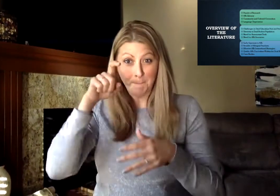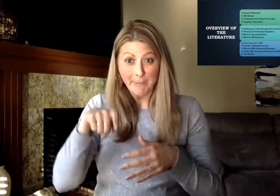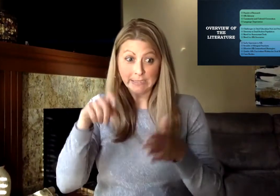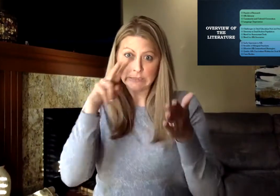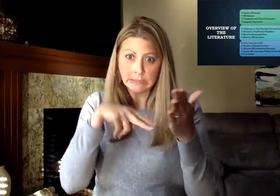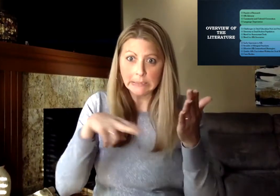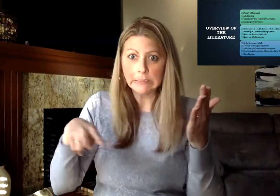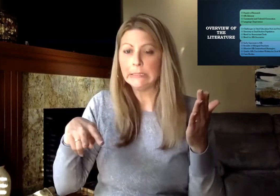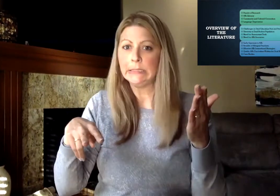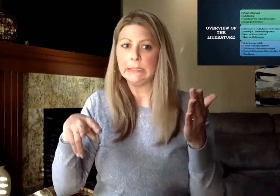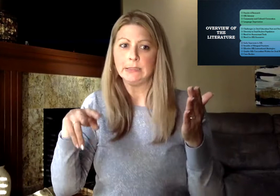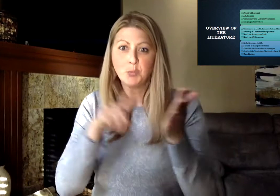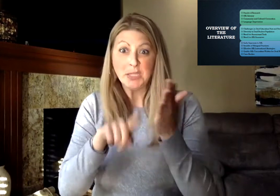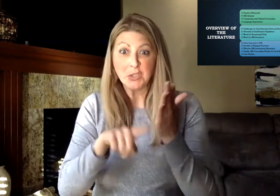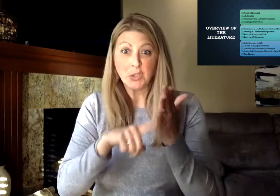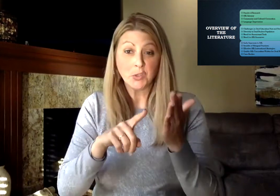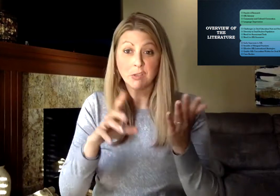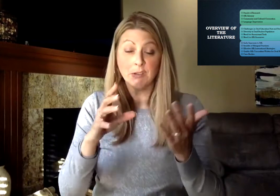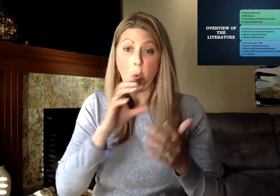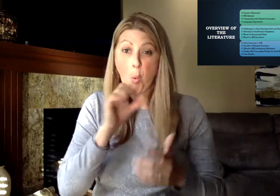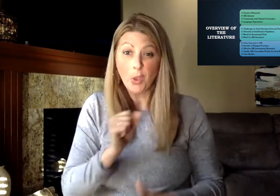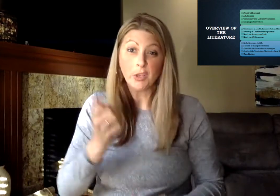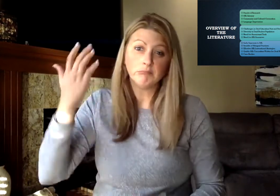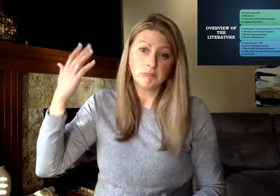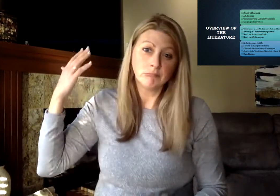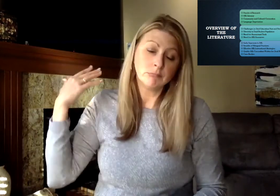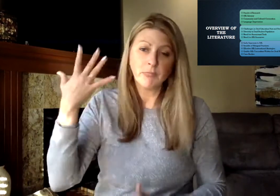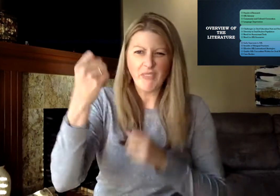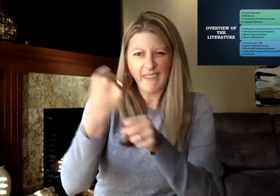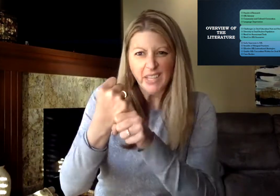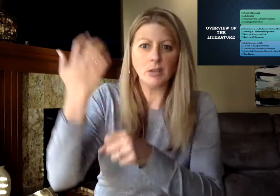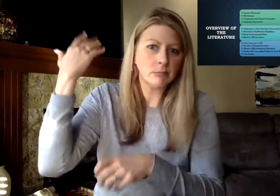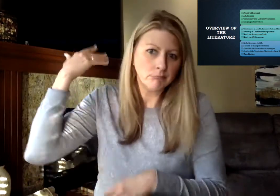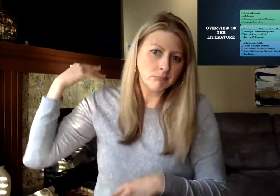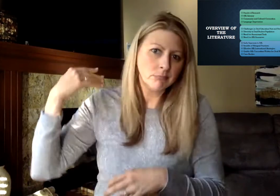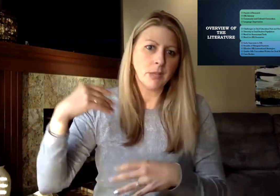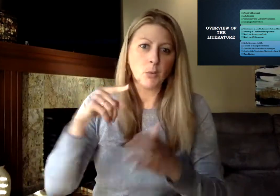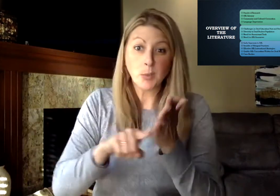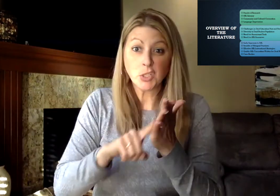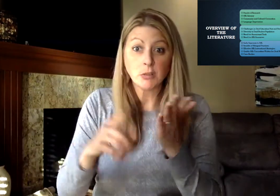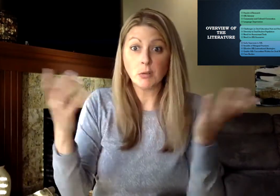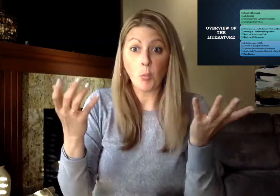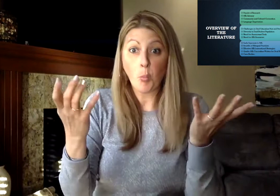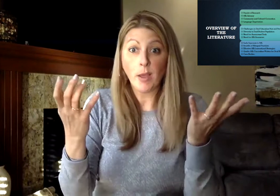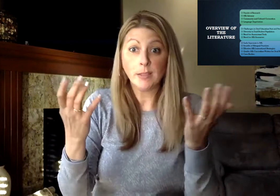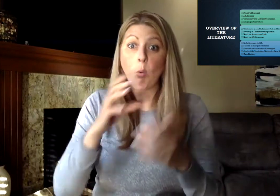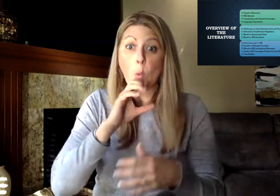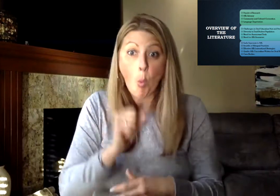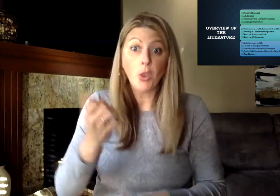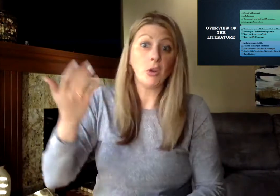It is required that you have to read and research older literature from 5 years past. So what did the